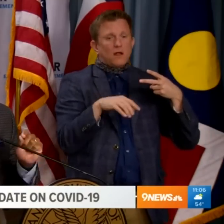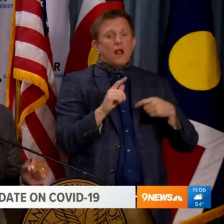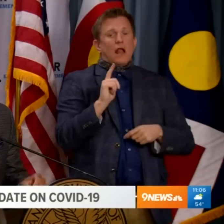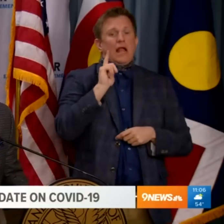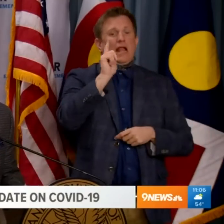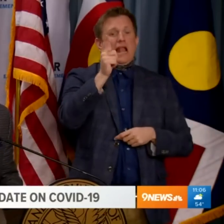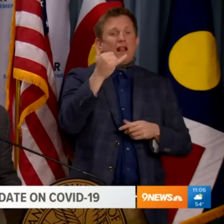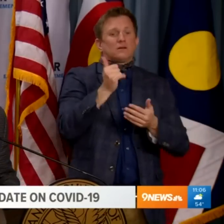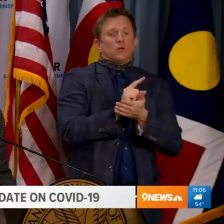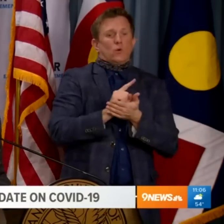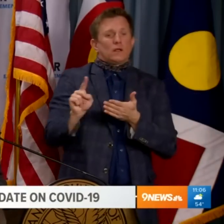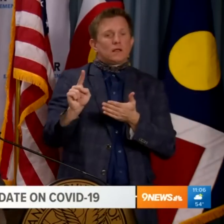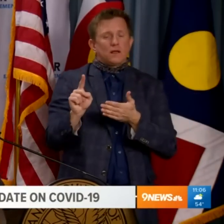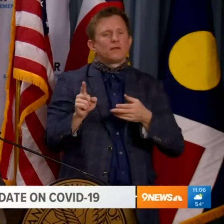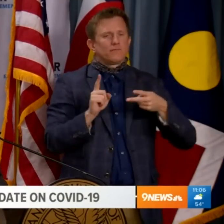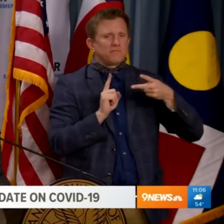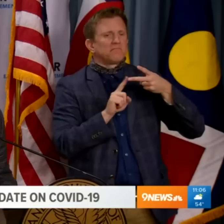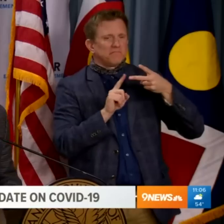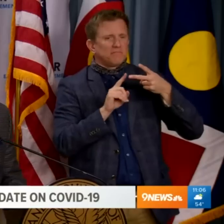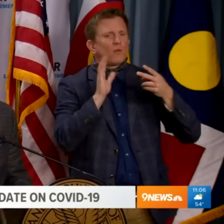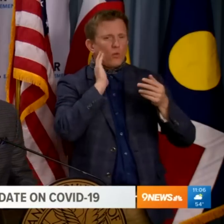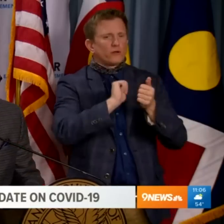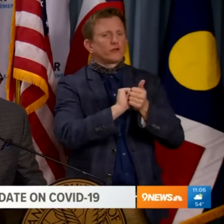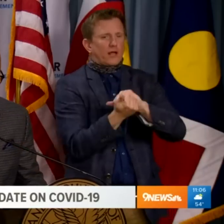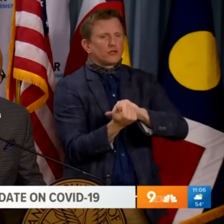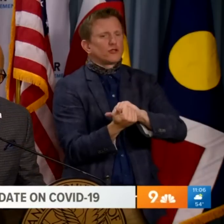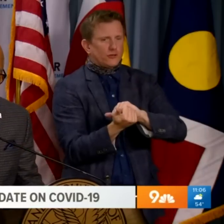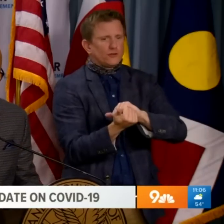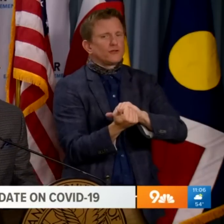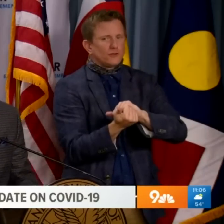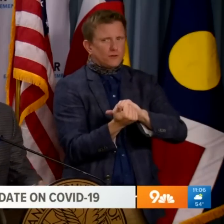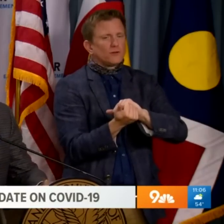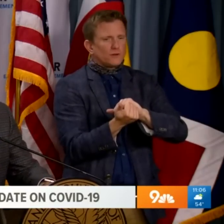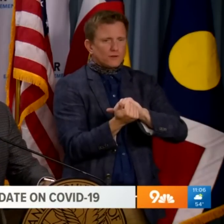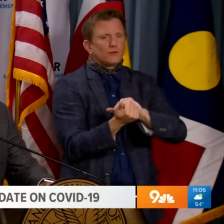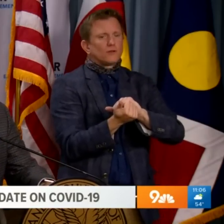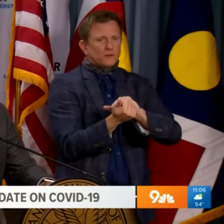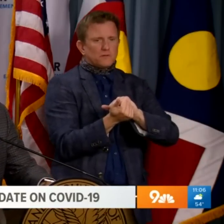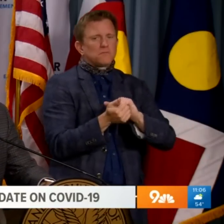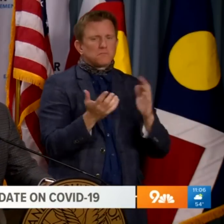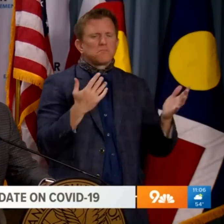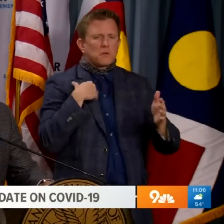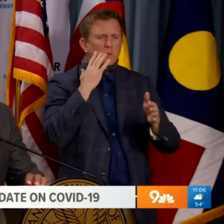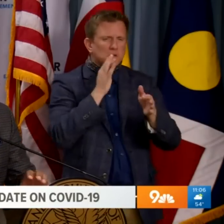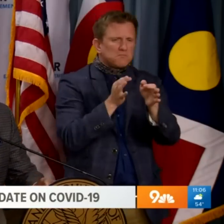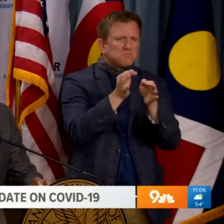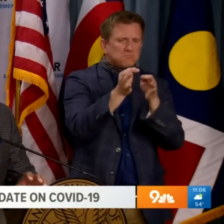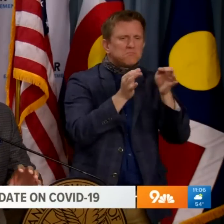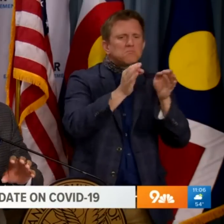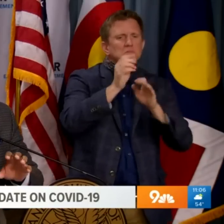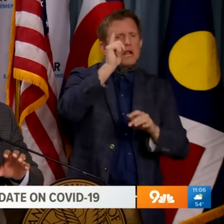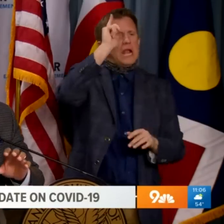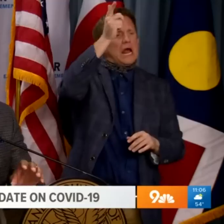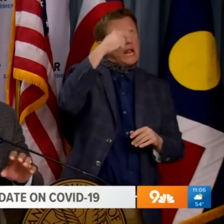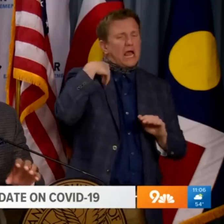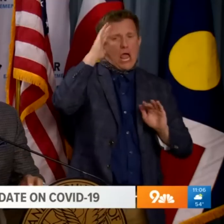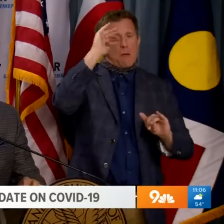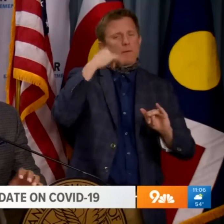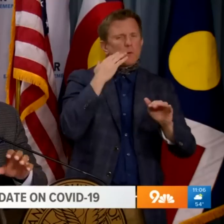That one regulates the gathering or large gatherings of individuals in the city of Denver. Again, set to